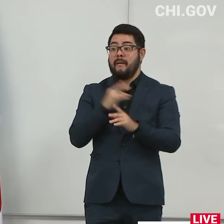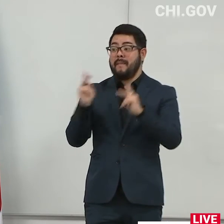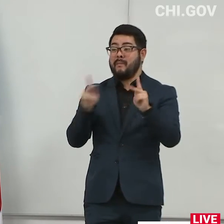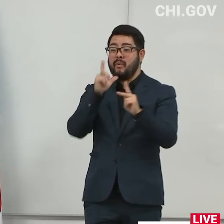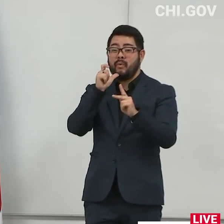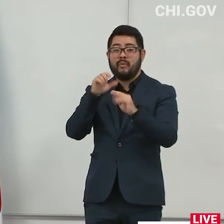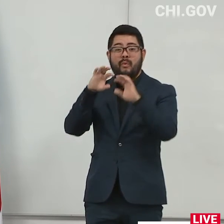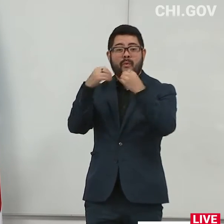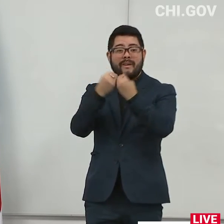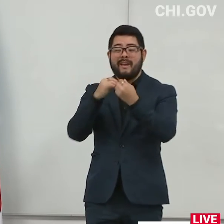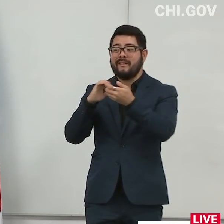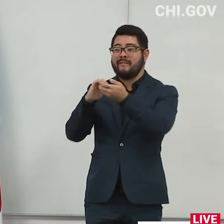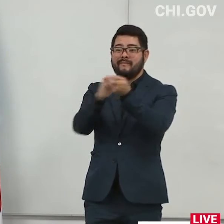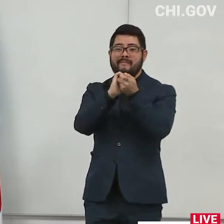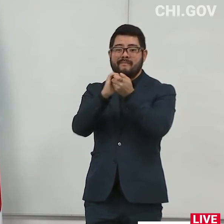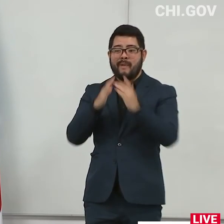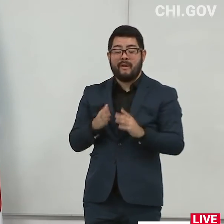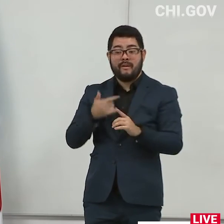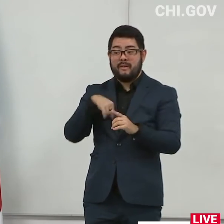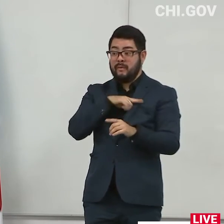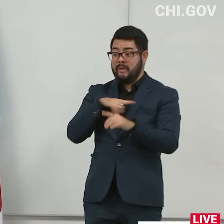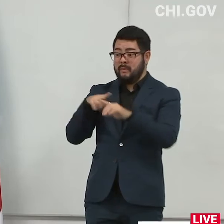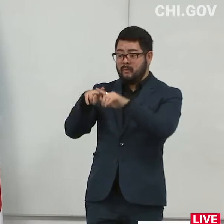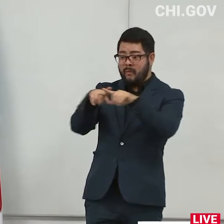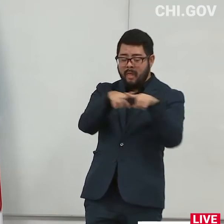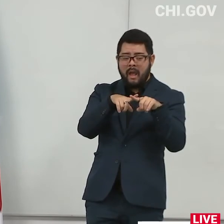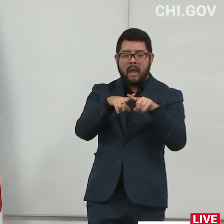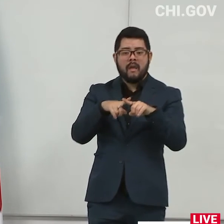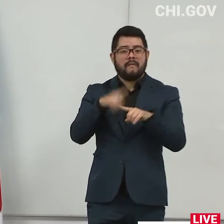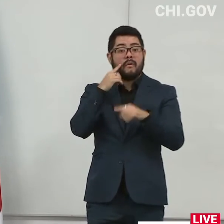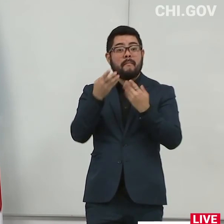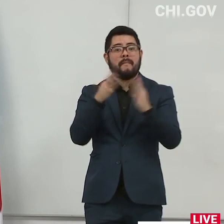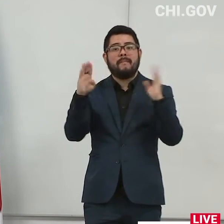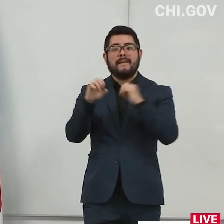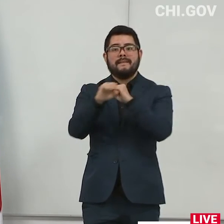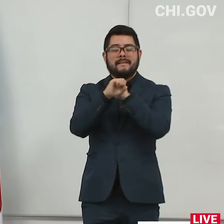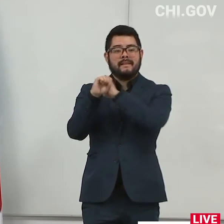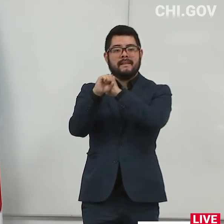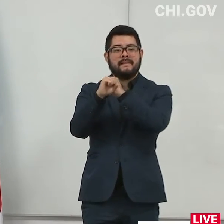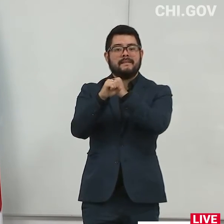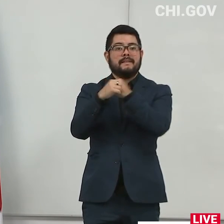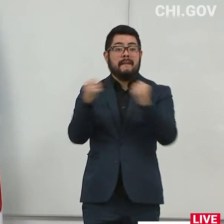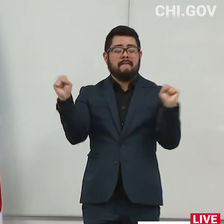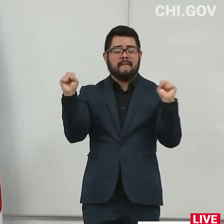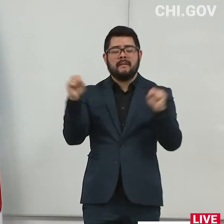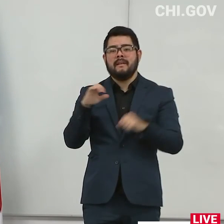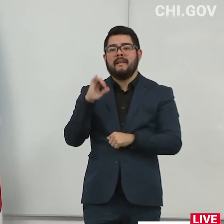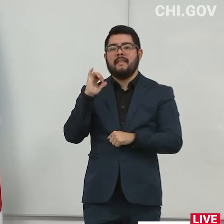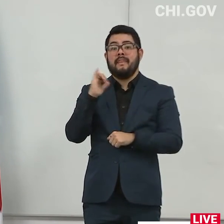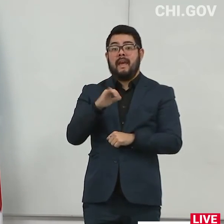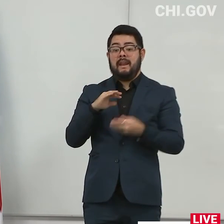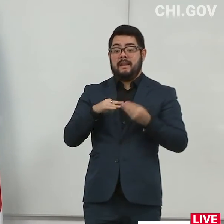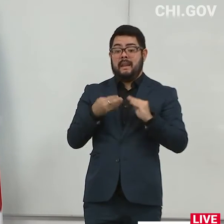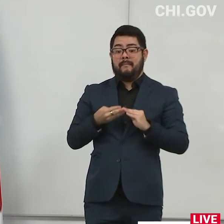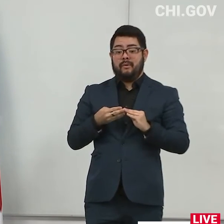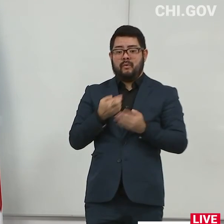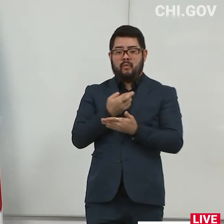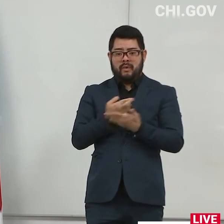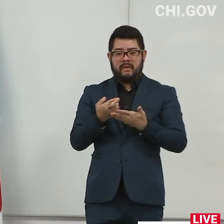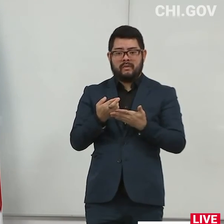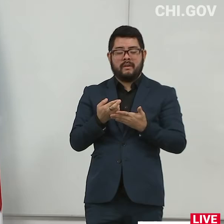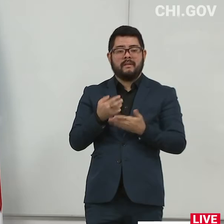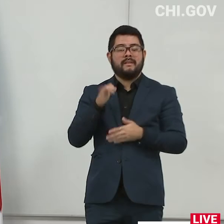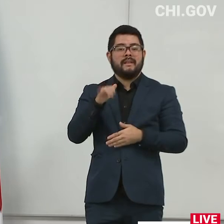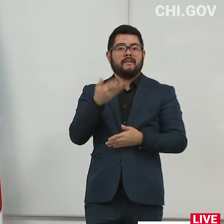upon for public safety coming back online to get to pre-COVID numbers and resources. So that is